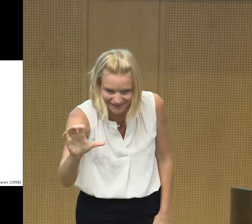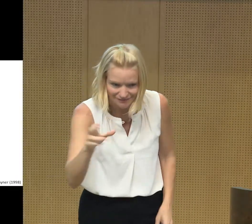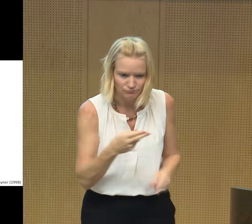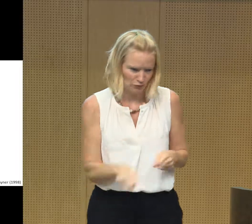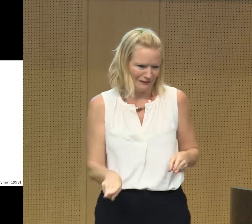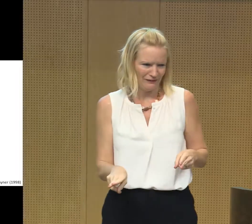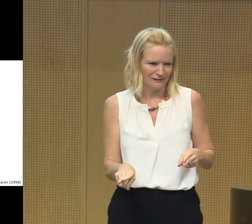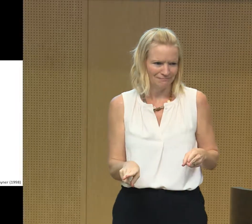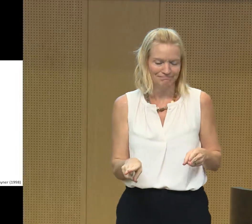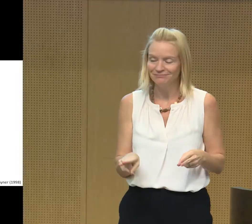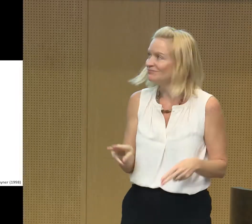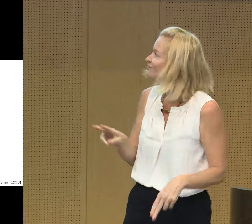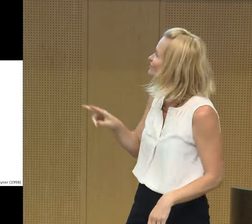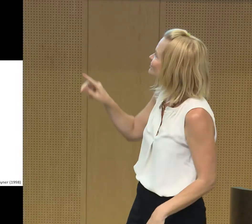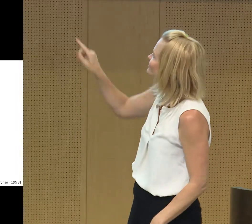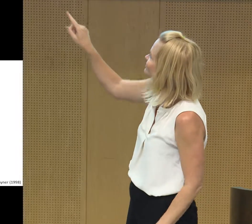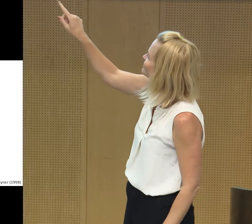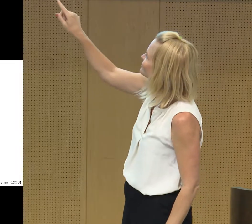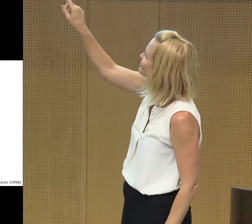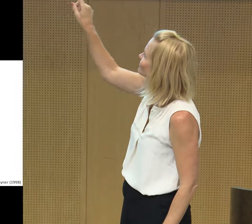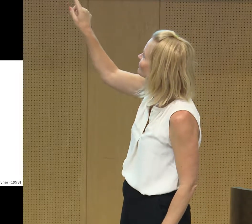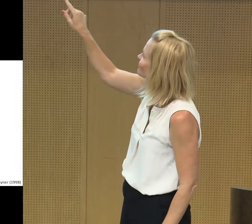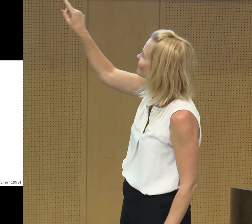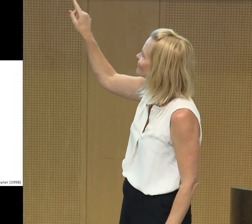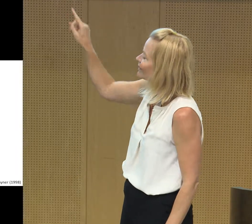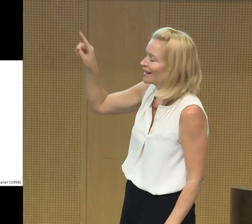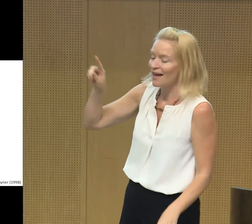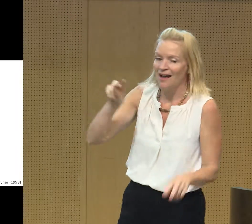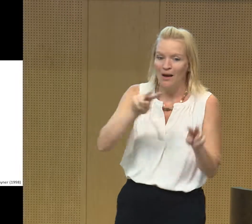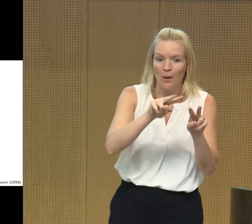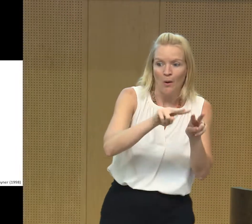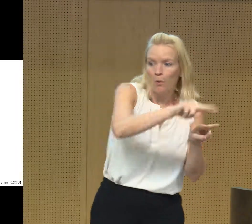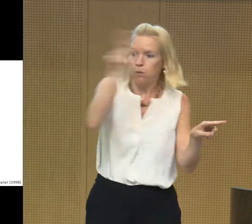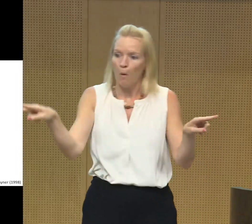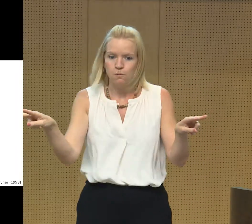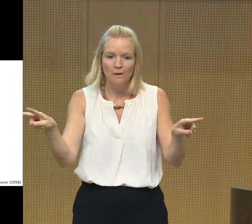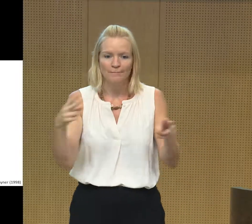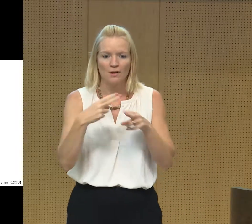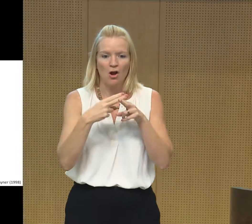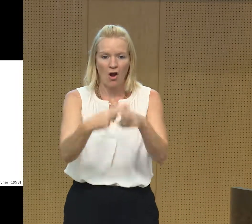you might stop on a word for 20 to 40 milliseconds.